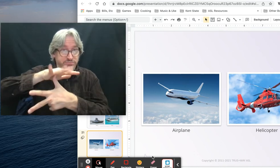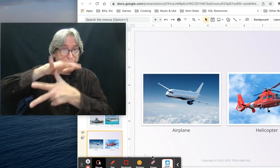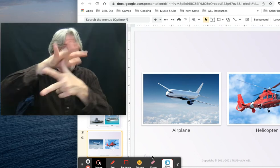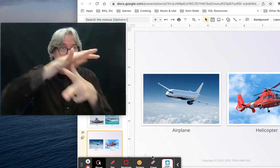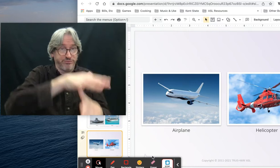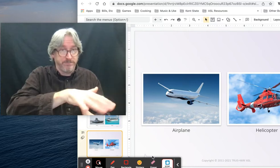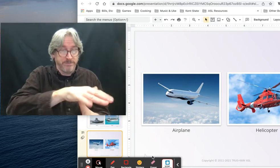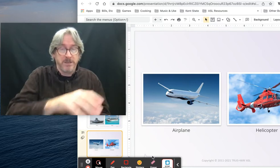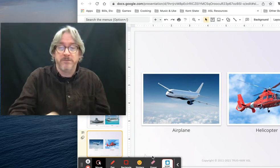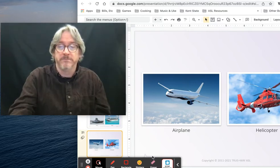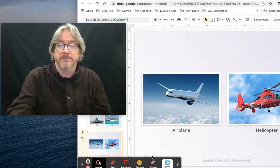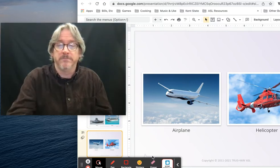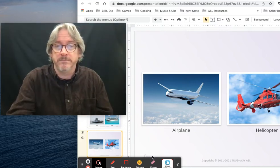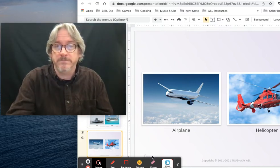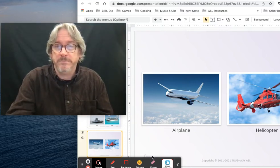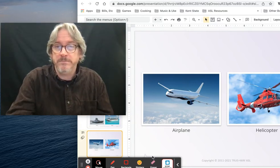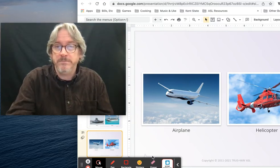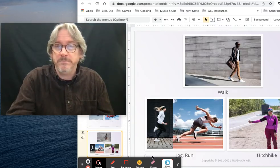helicopter.